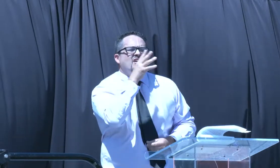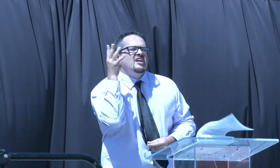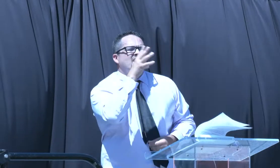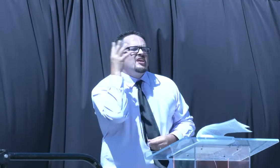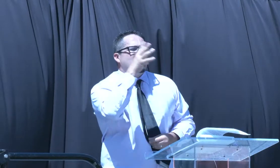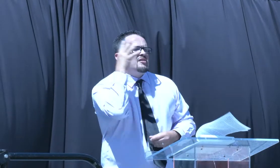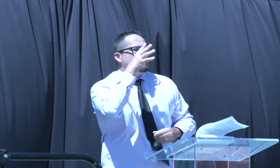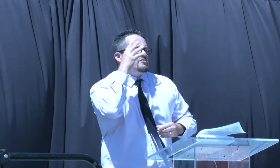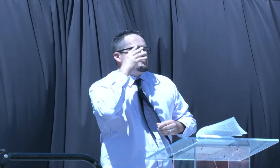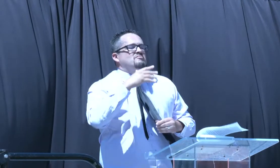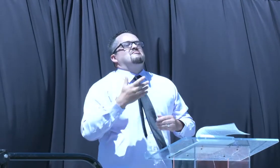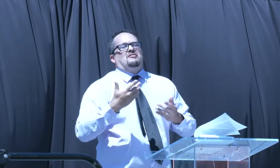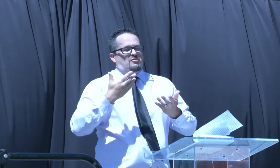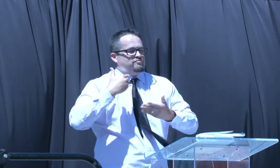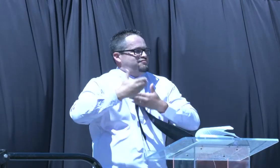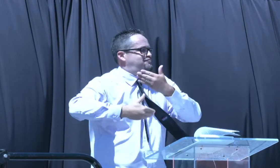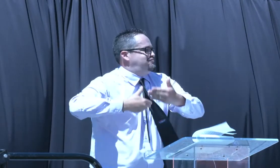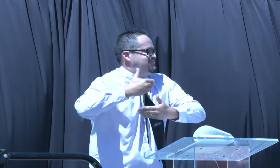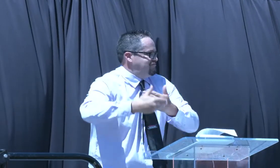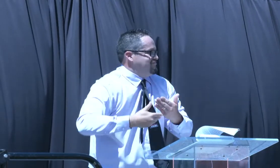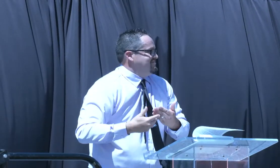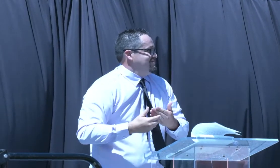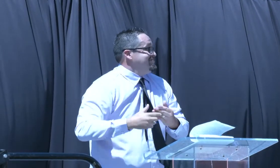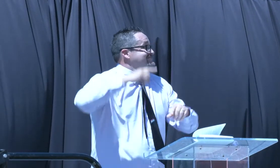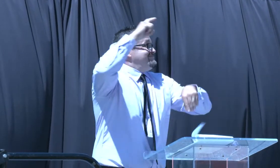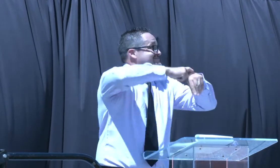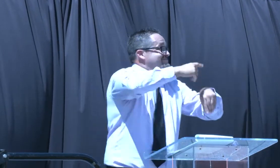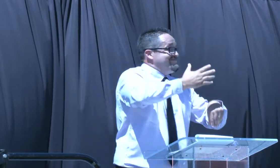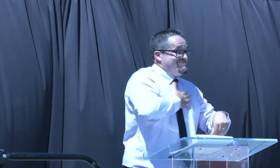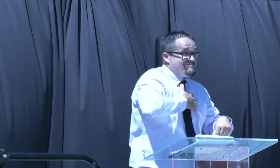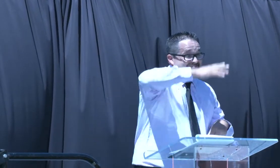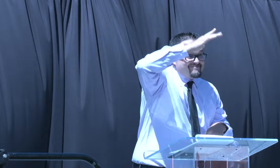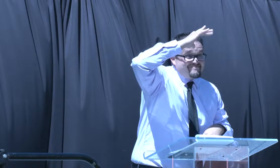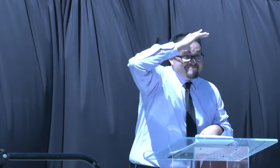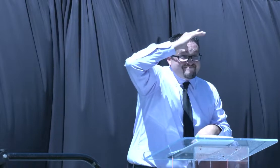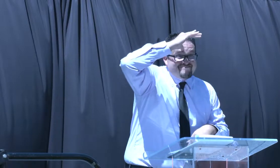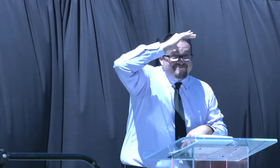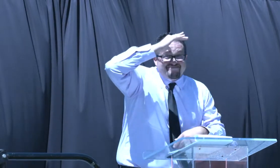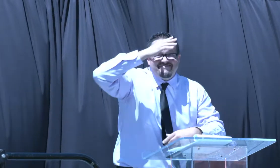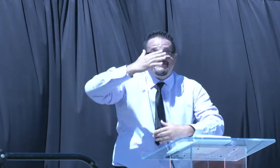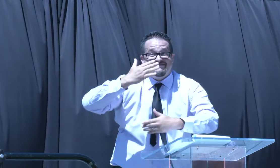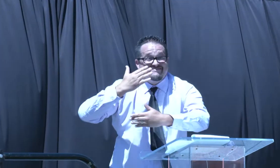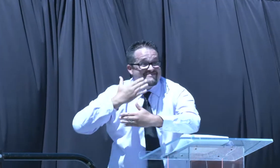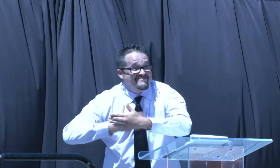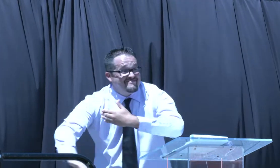he bought land and lived the farmer's life in Selma, California.